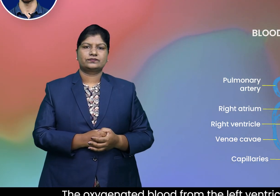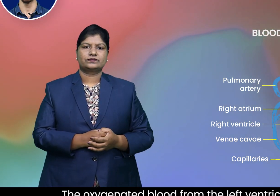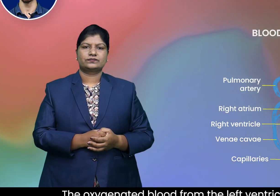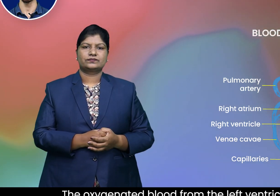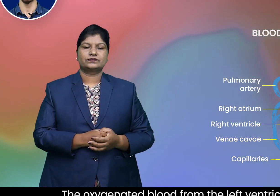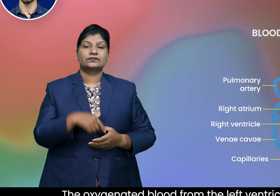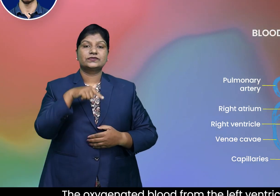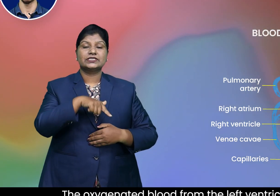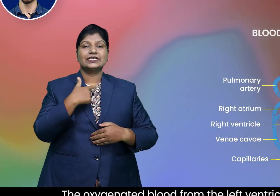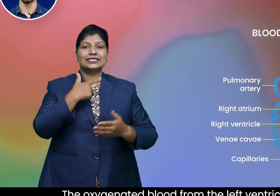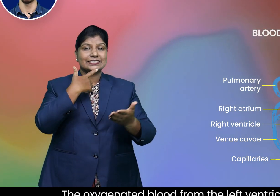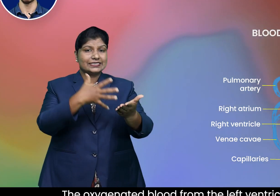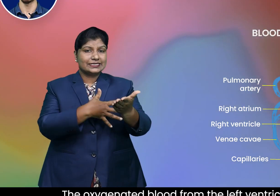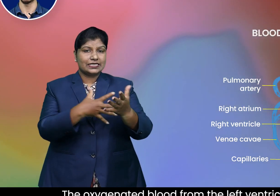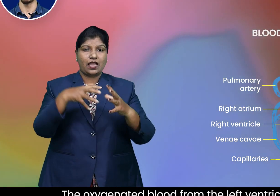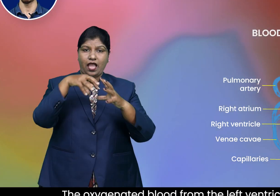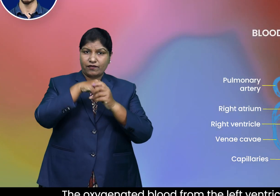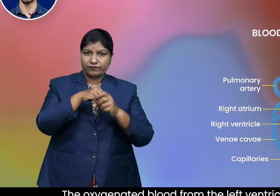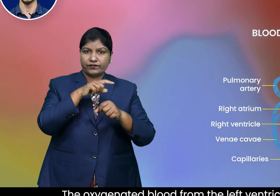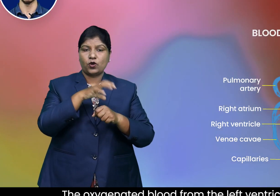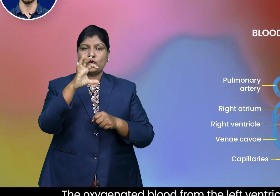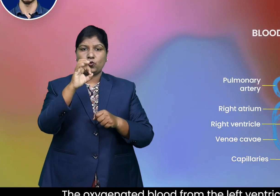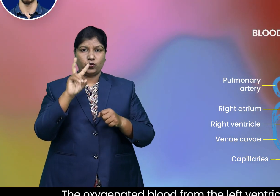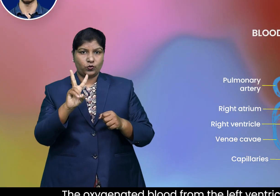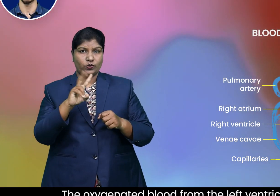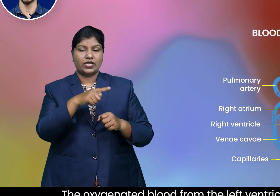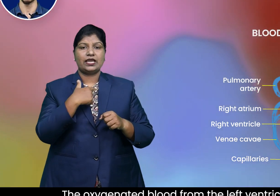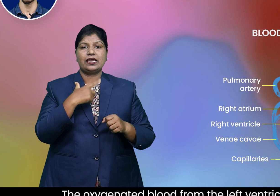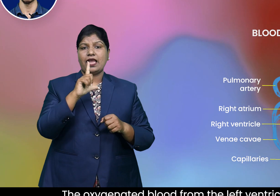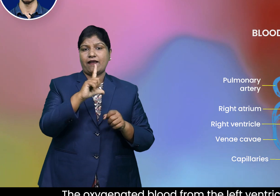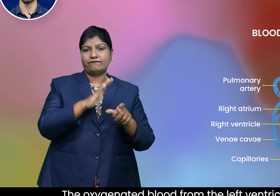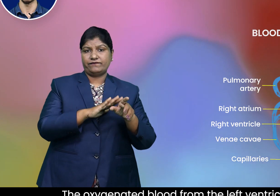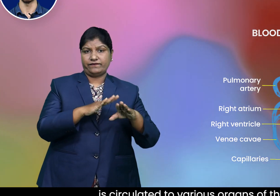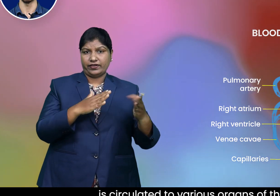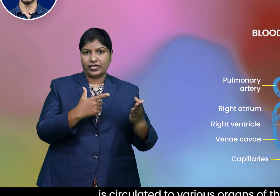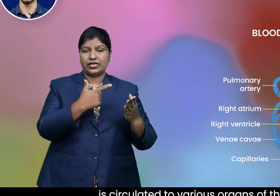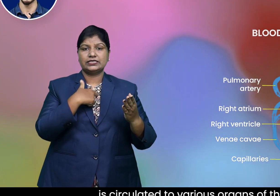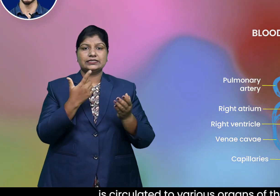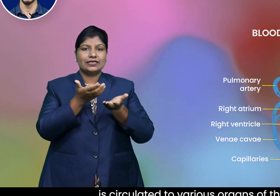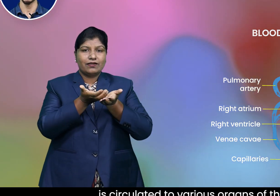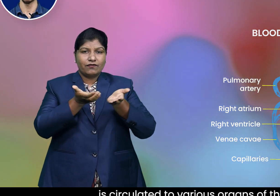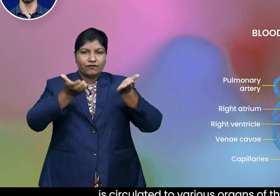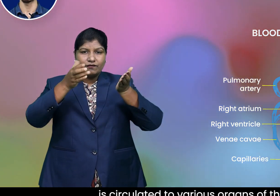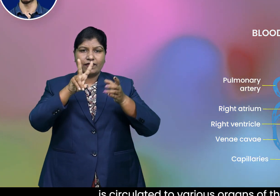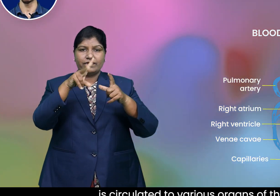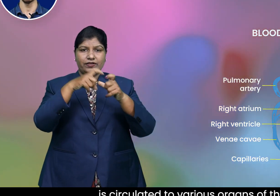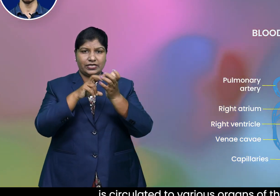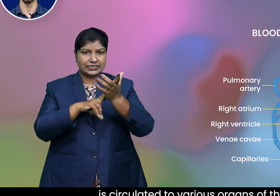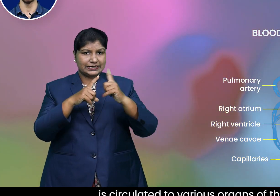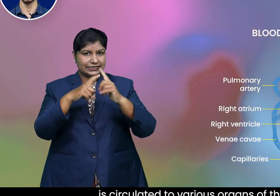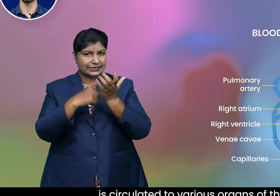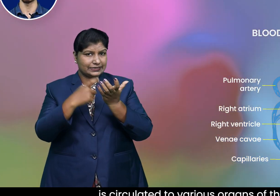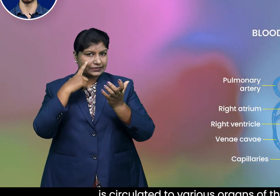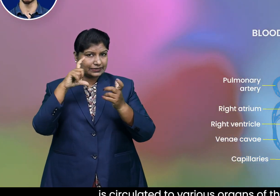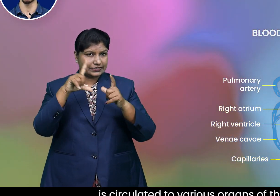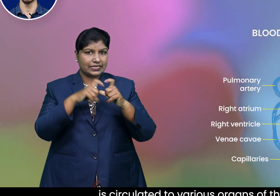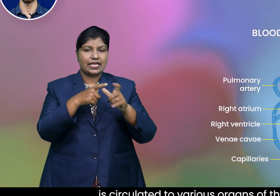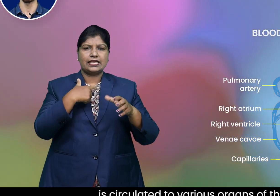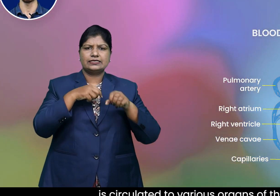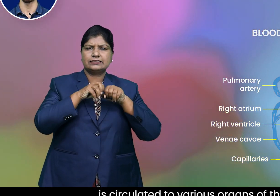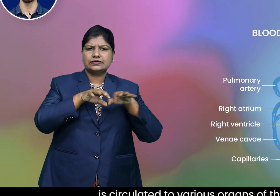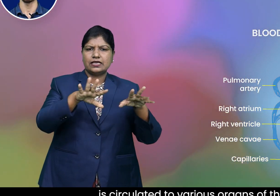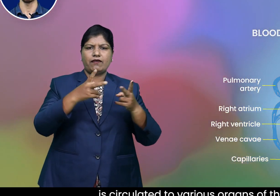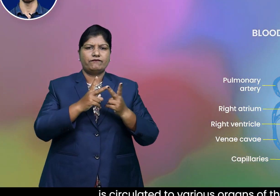The oxygenated blood from the left ventricle of the heart is circulated to various organs of the